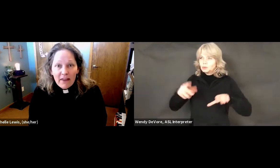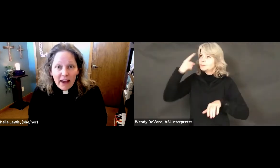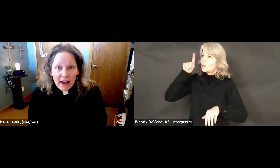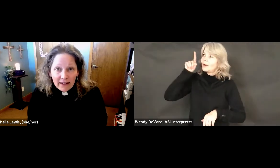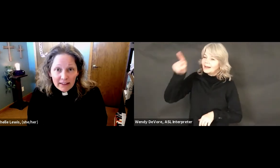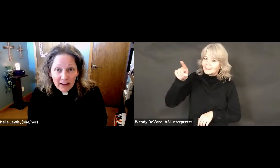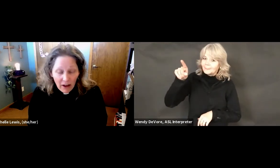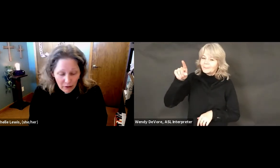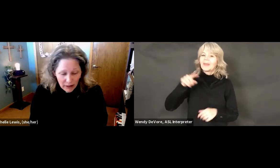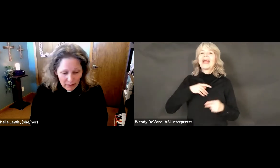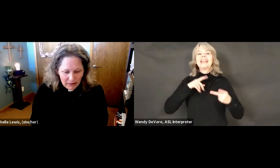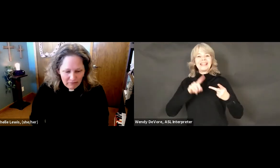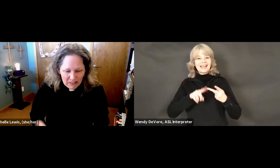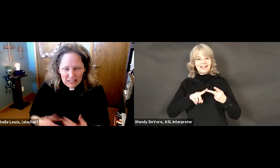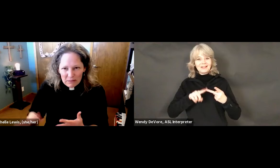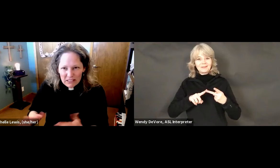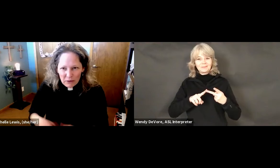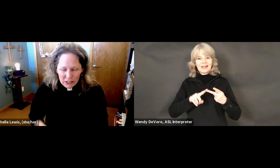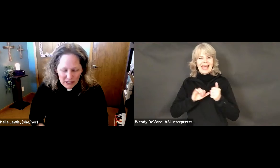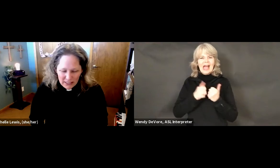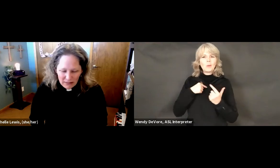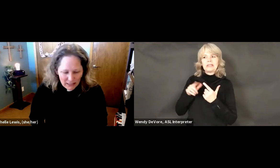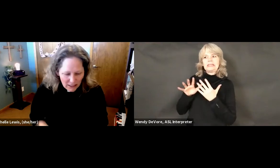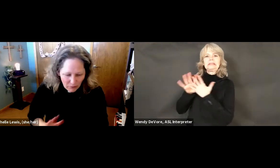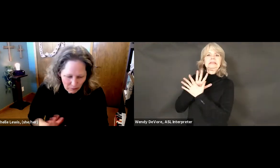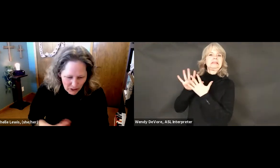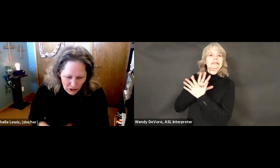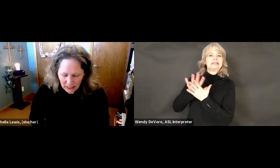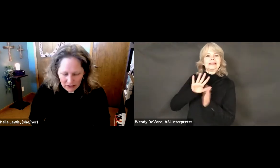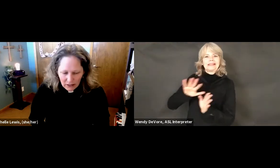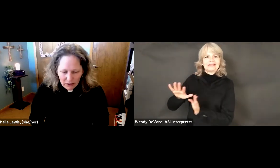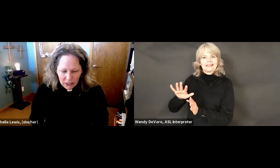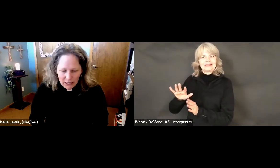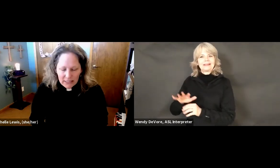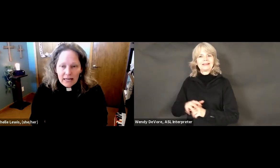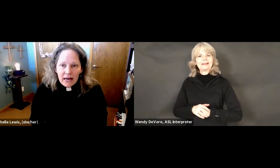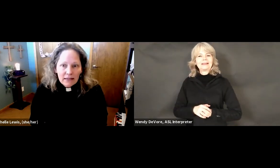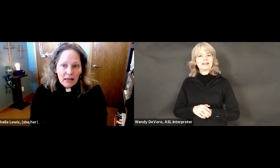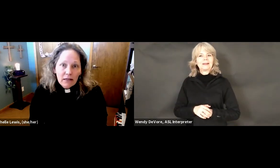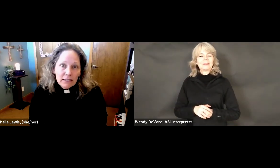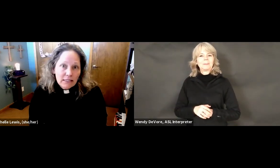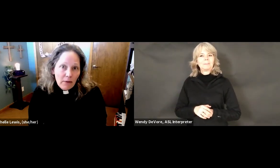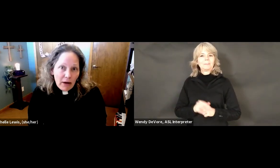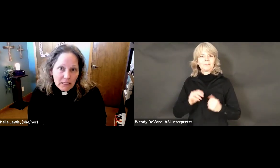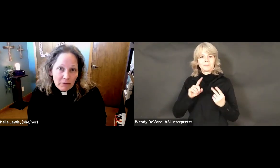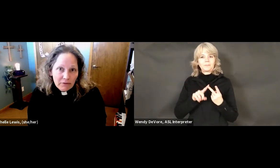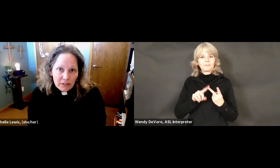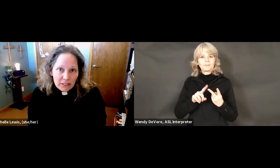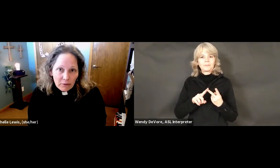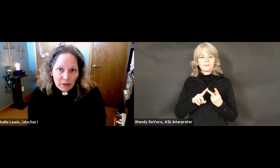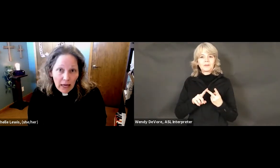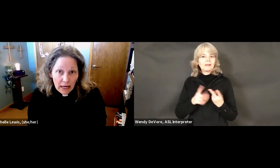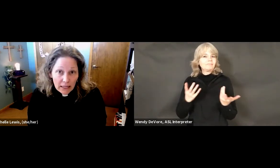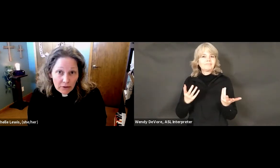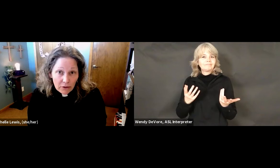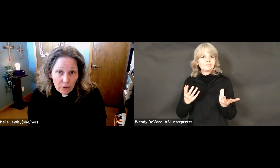And then the other way we dismiss the question and say, we shouldn't answer that question, is that it's not possible for us